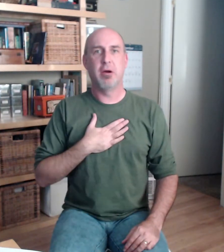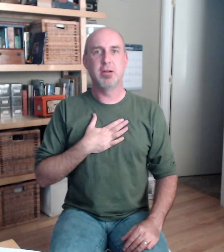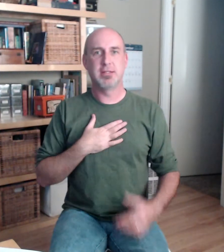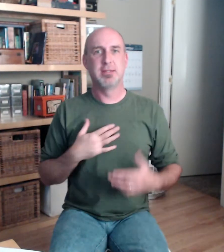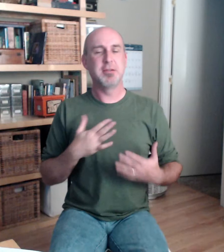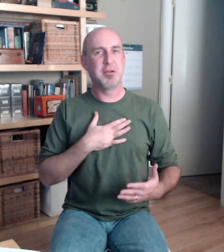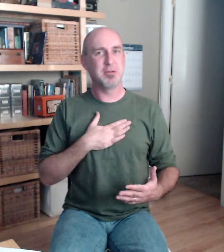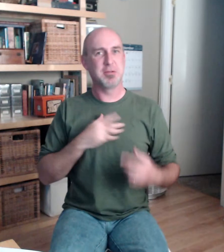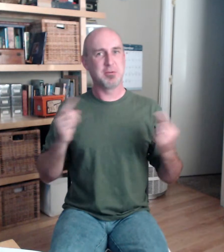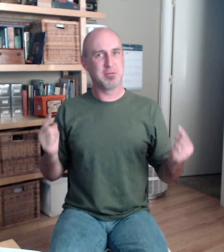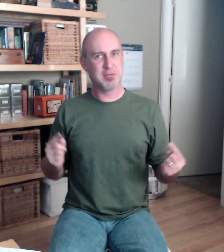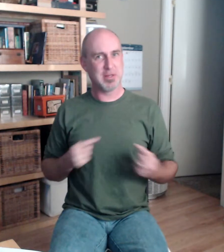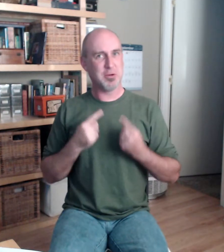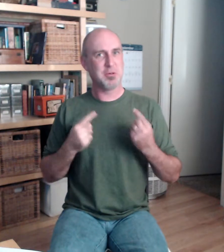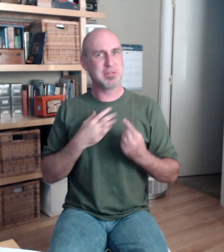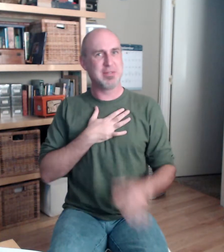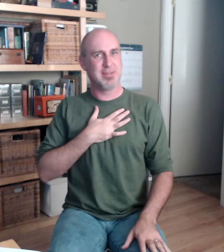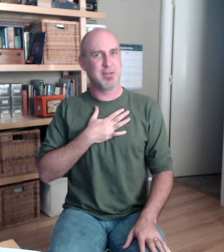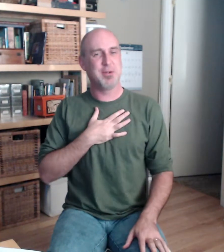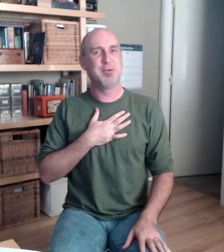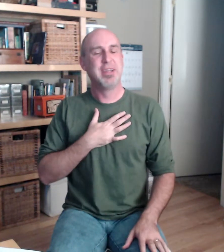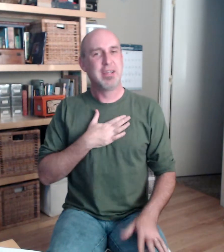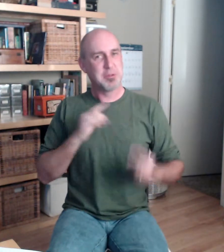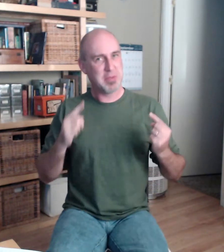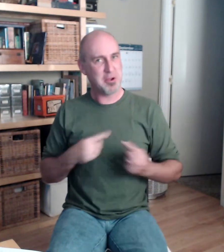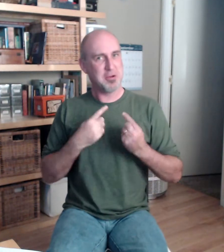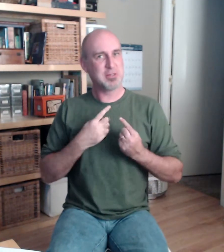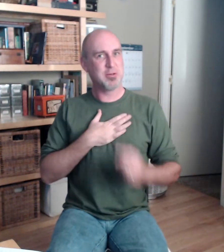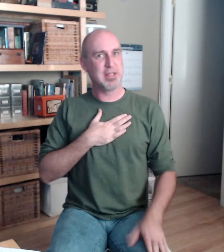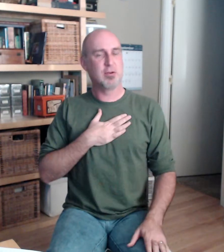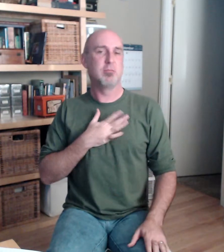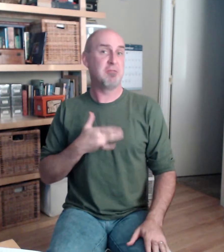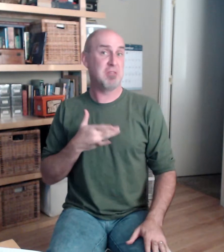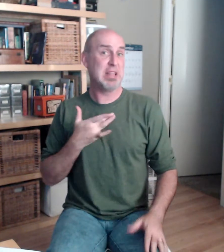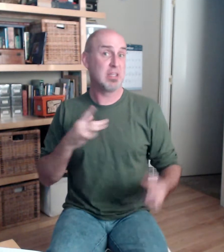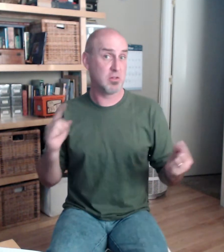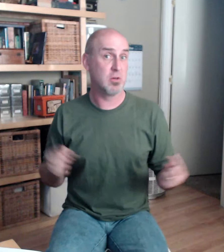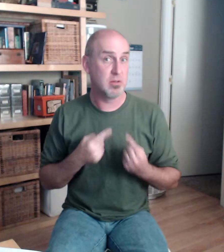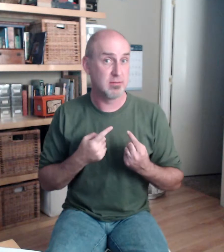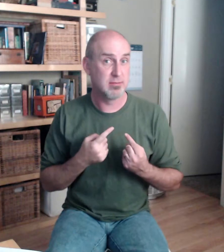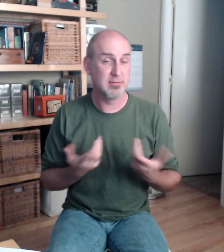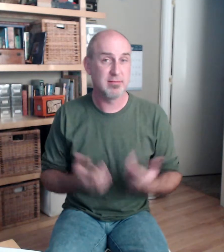heart, it hurts, you know, my heart is hurting, or my feelings are hurt,